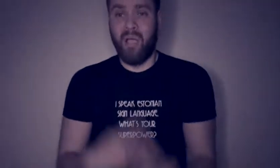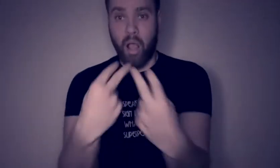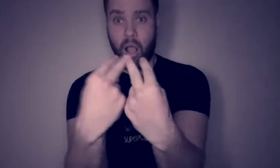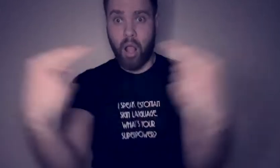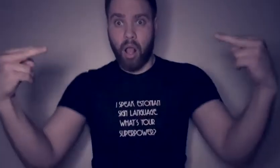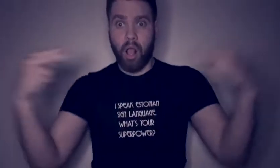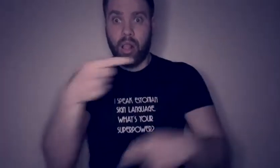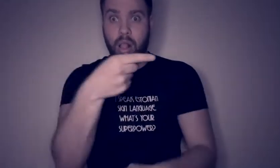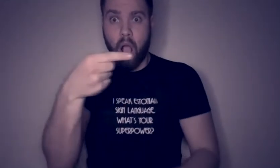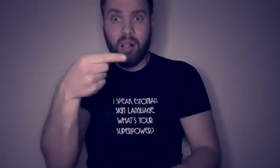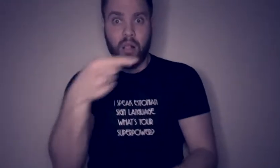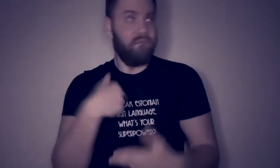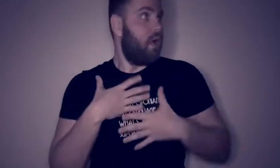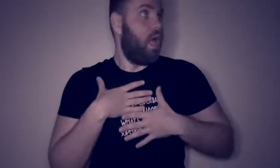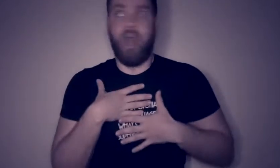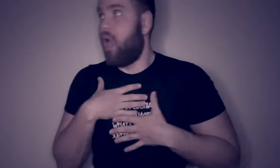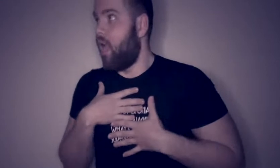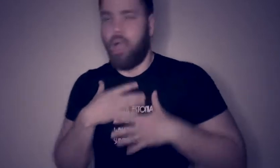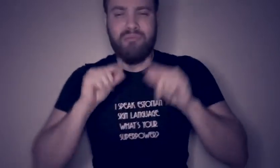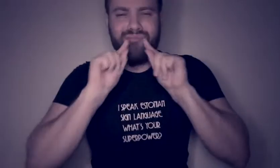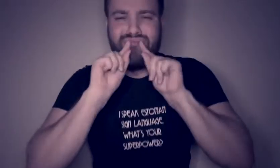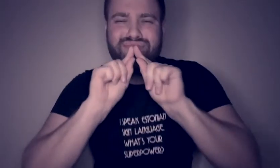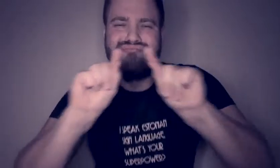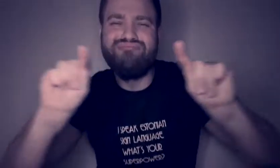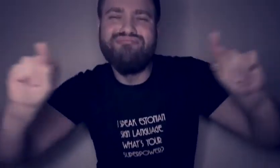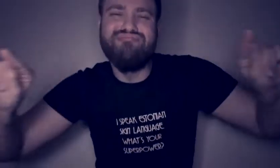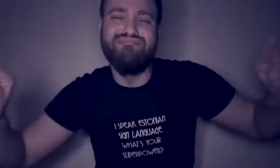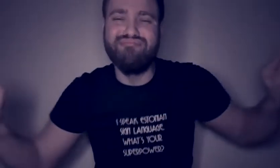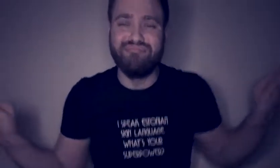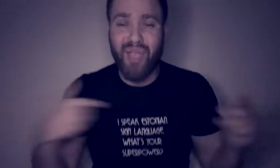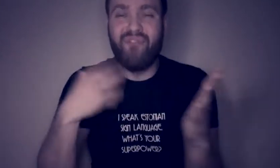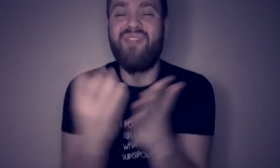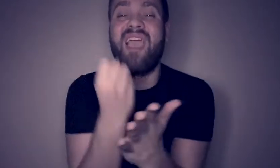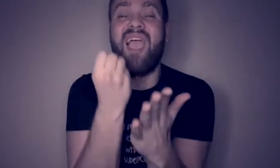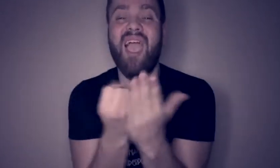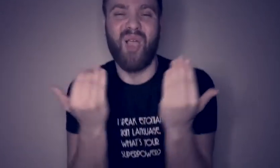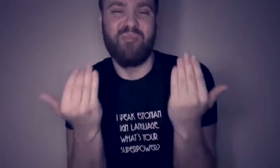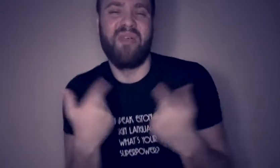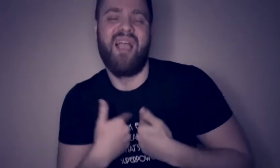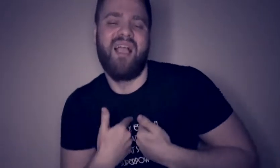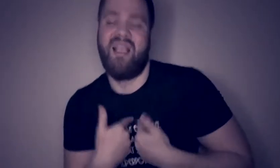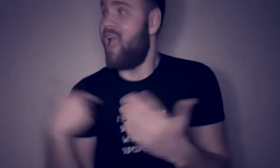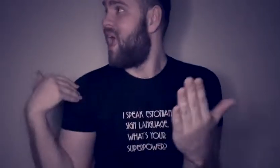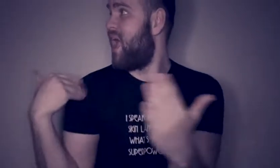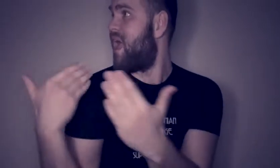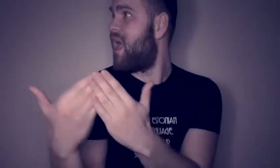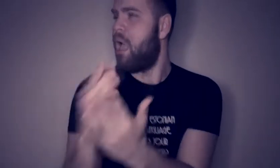around, are you kidding? And no time for negative vibes, 'cause I'm winning. It's been a long week, I put